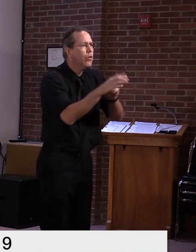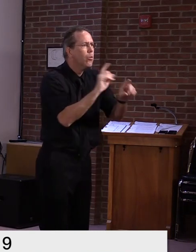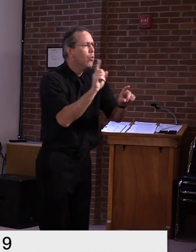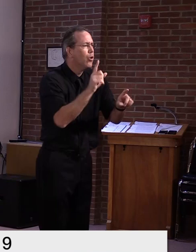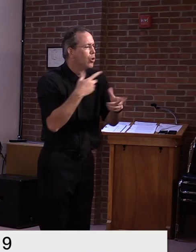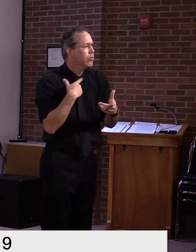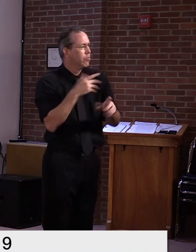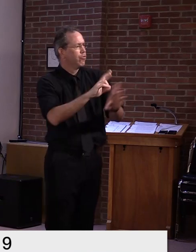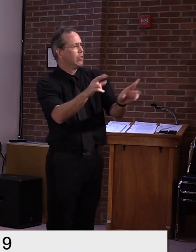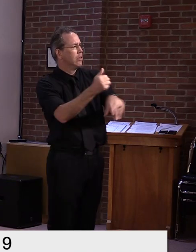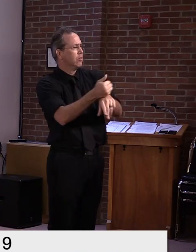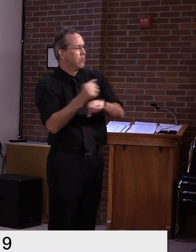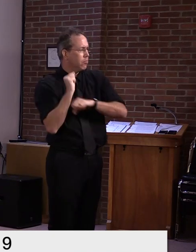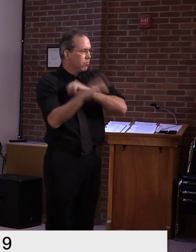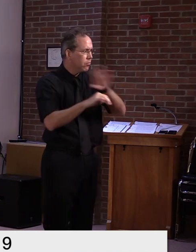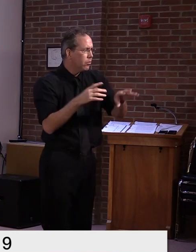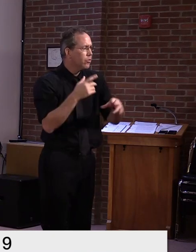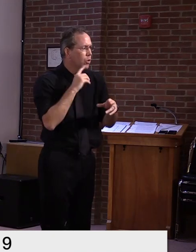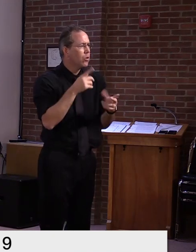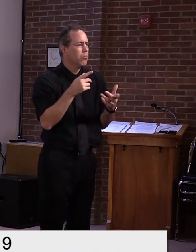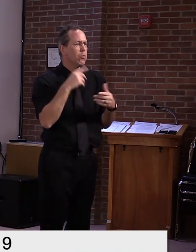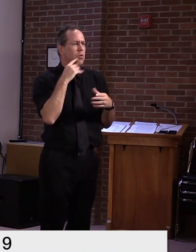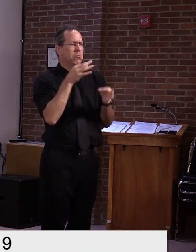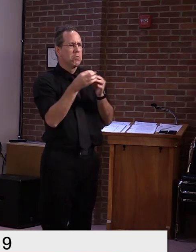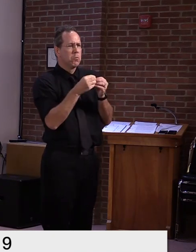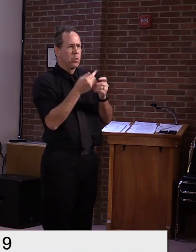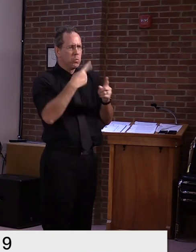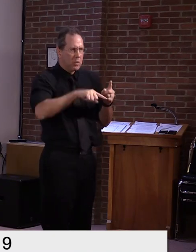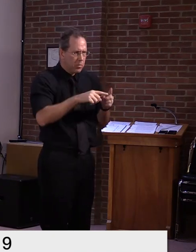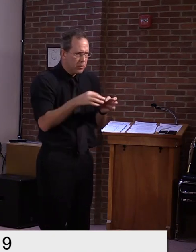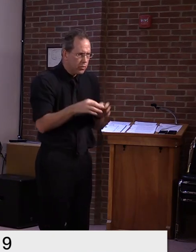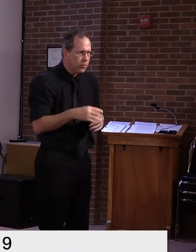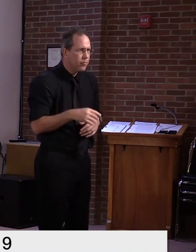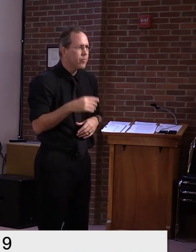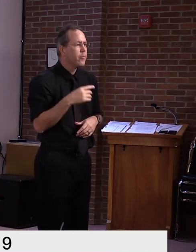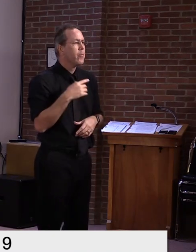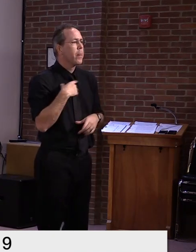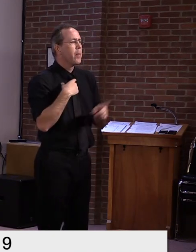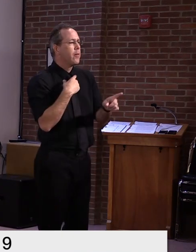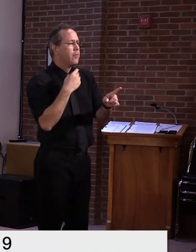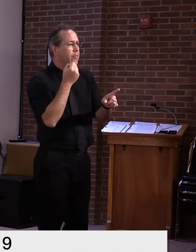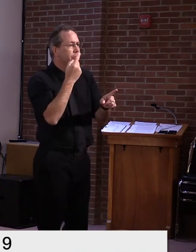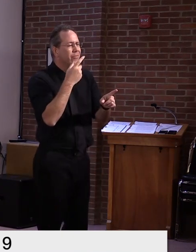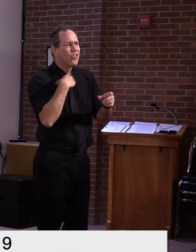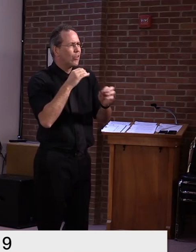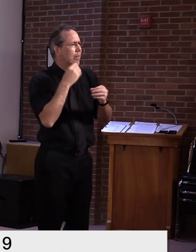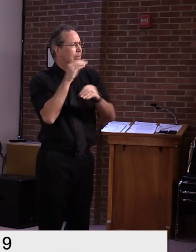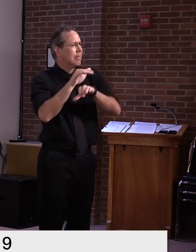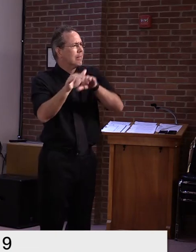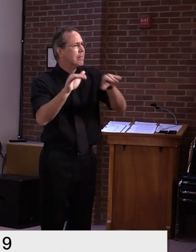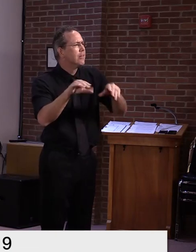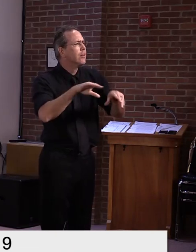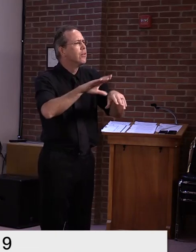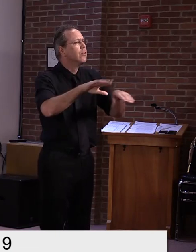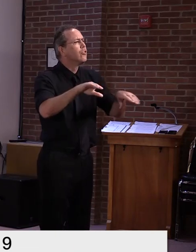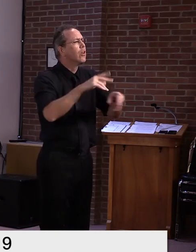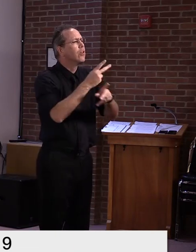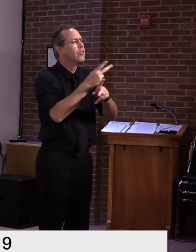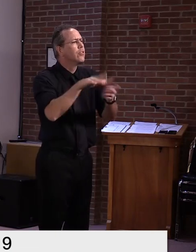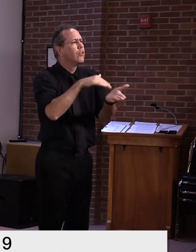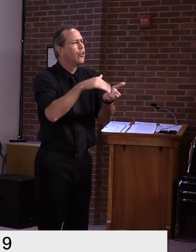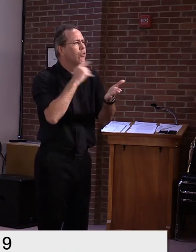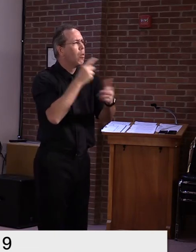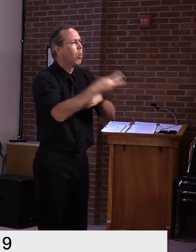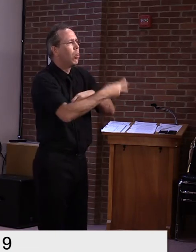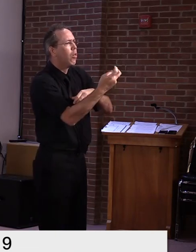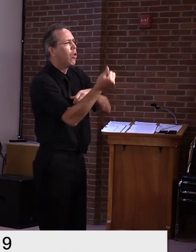the realization that we can't poach off of the existing system. And we'll probably do that through the grant